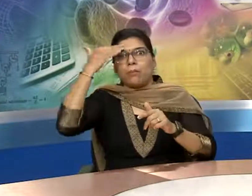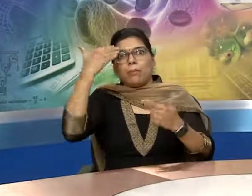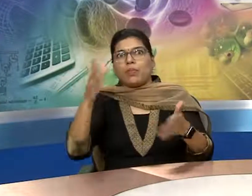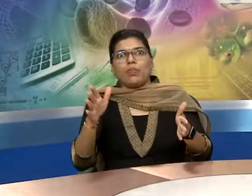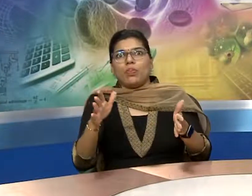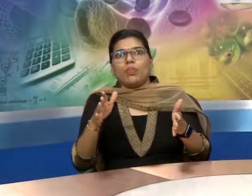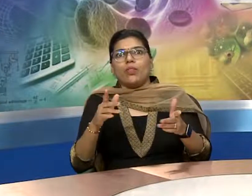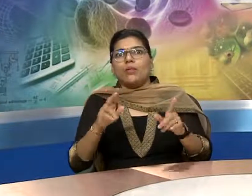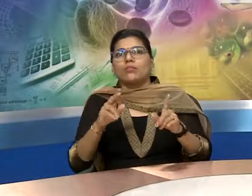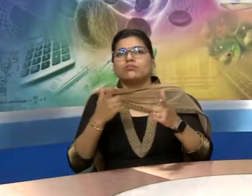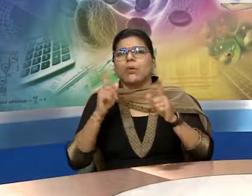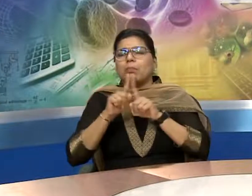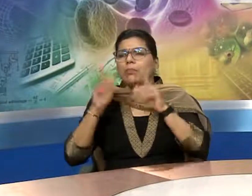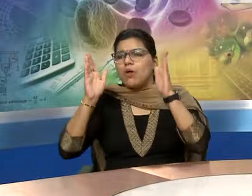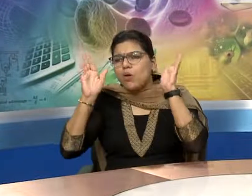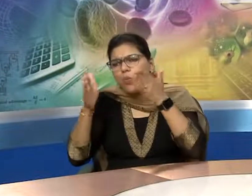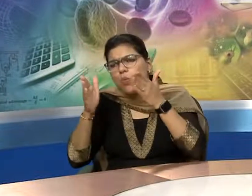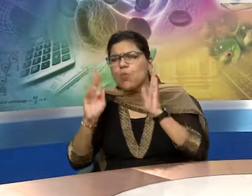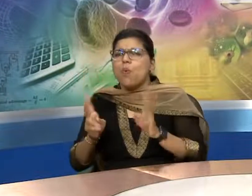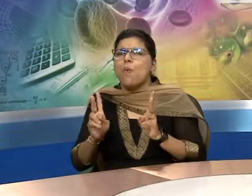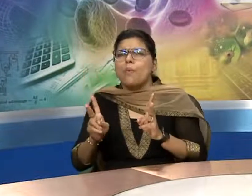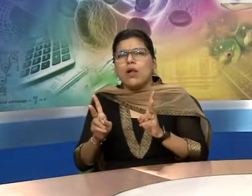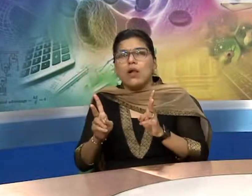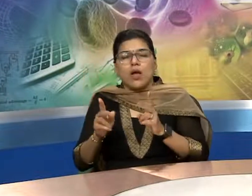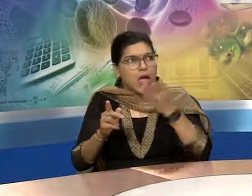and to enrich personal life.